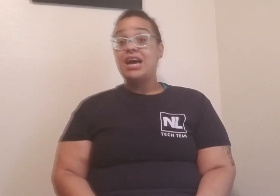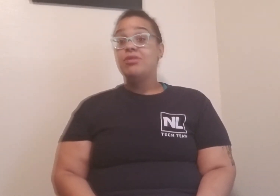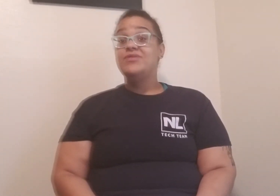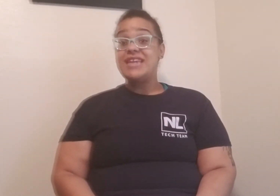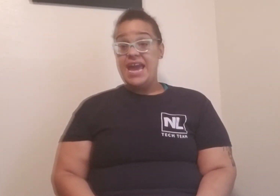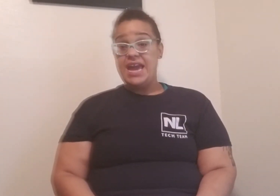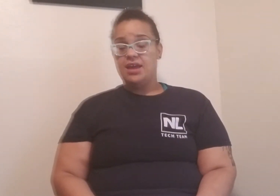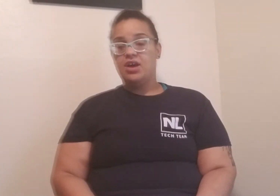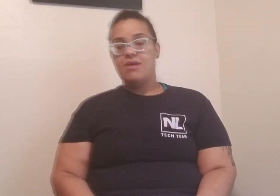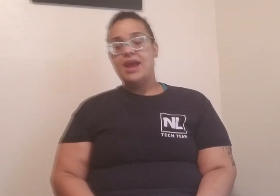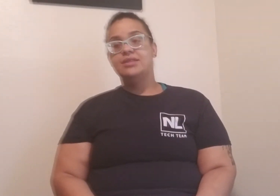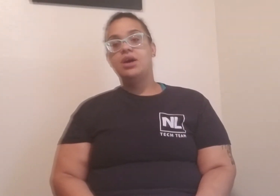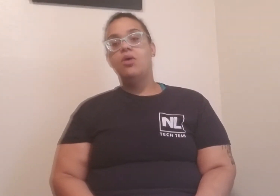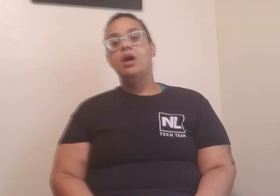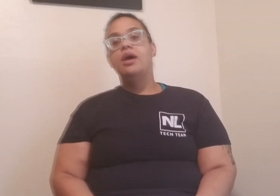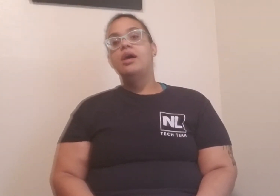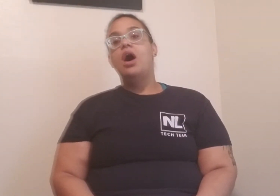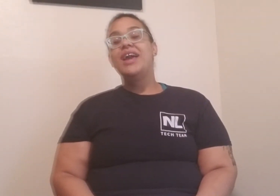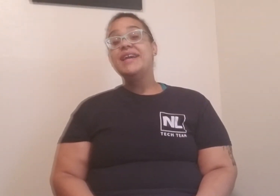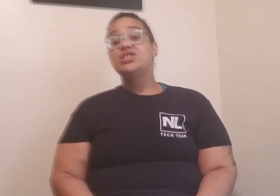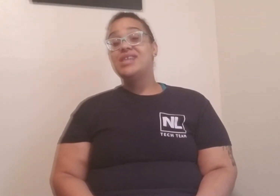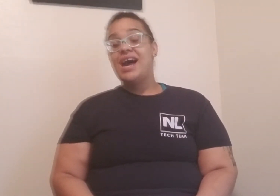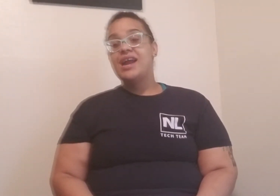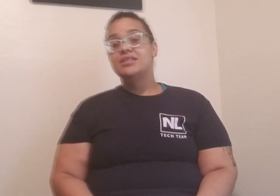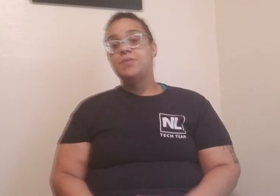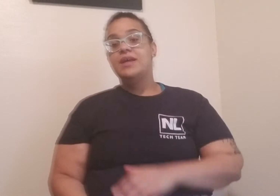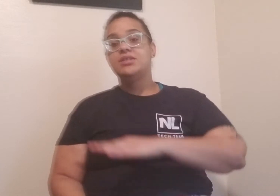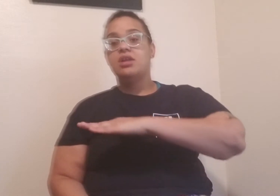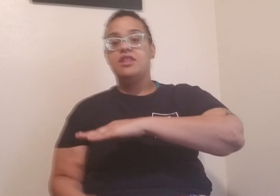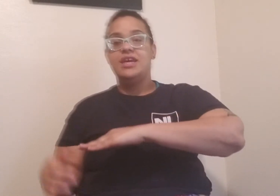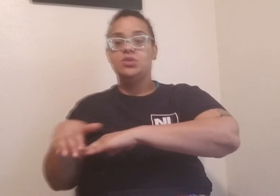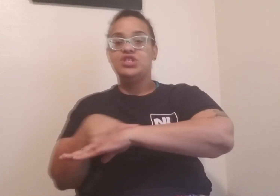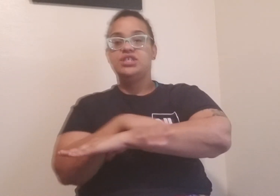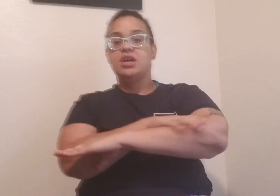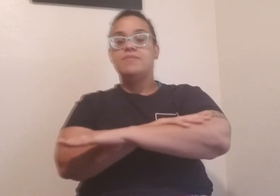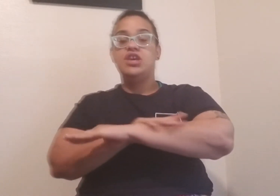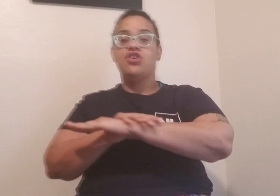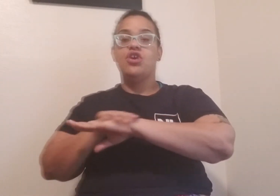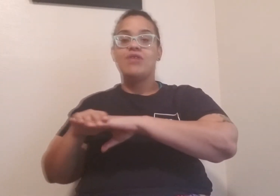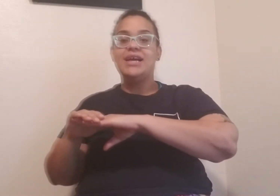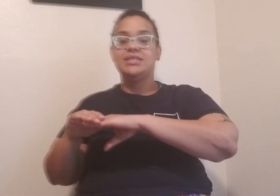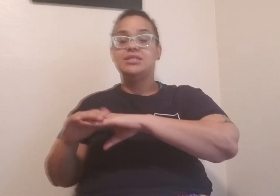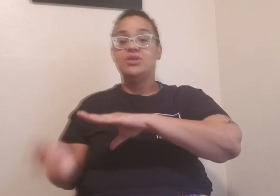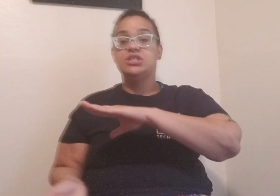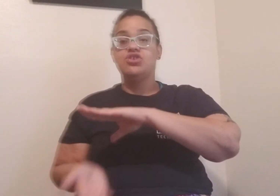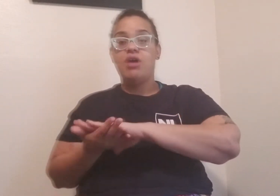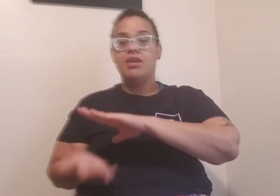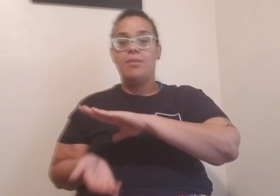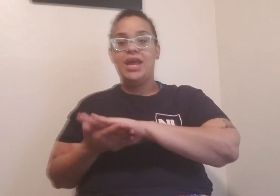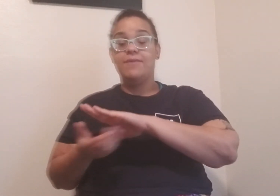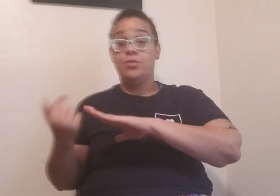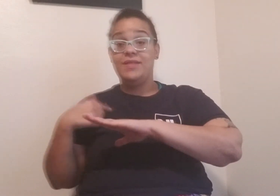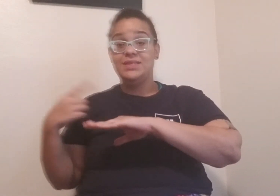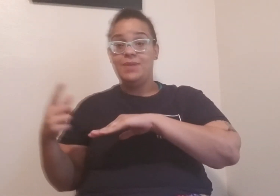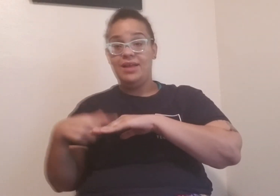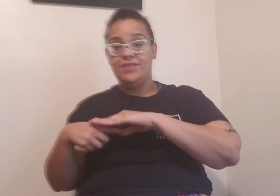of day, all right? So each sign depends on this, which is going to be your horizon. So this is your non-dominant hand. For me, this is my left hand. I